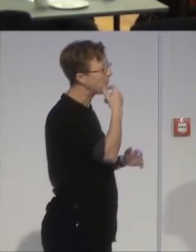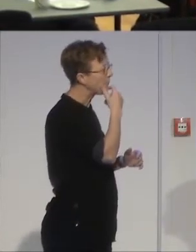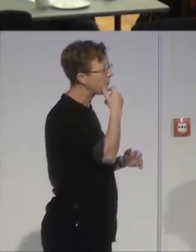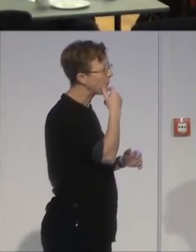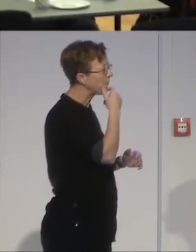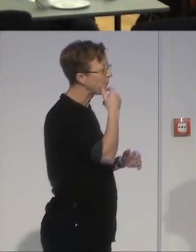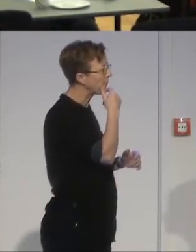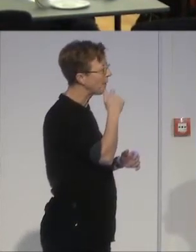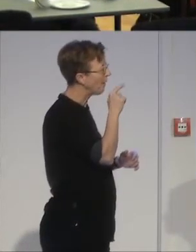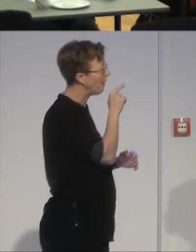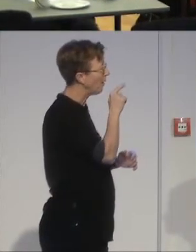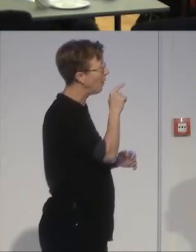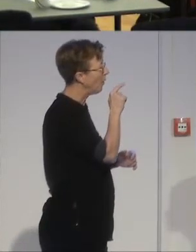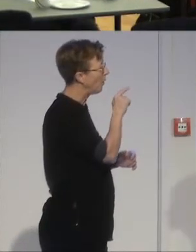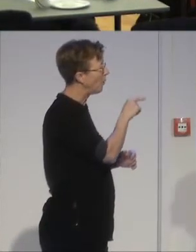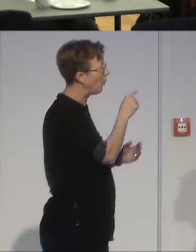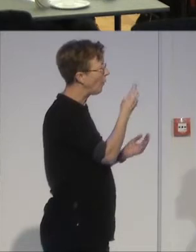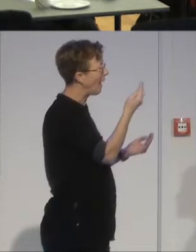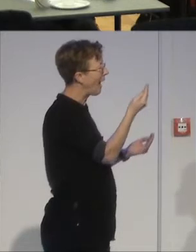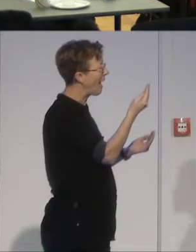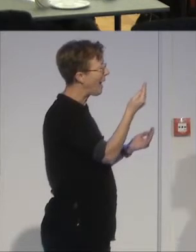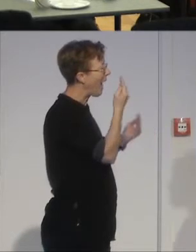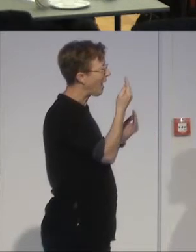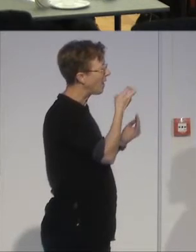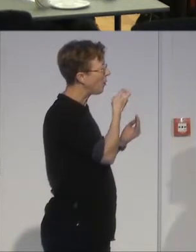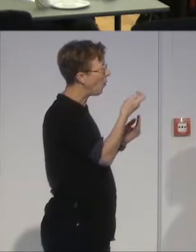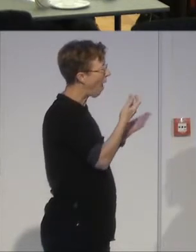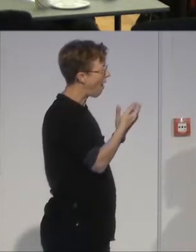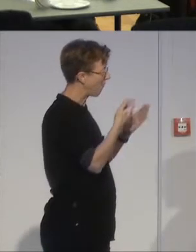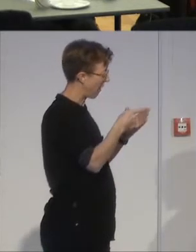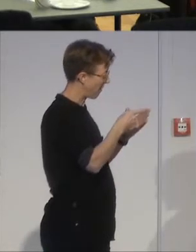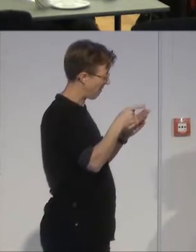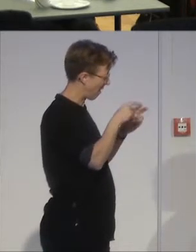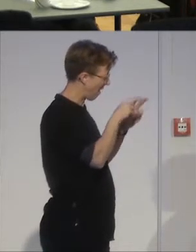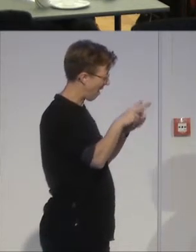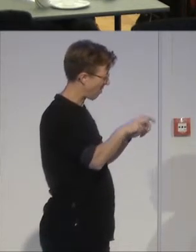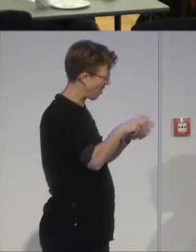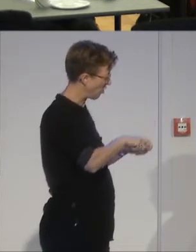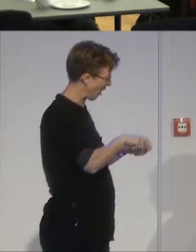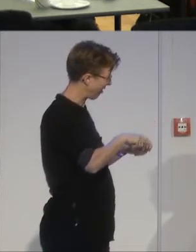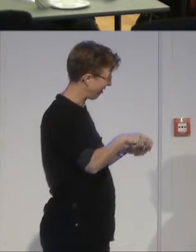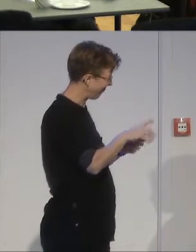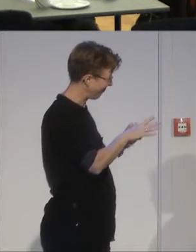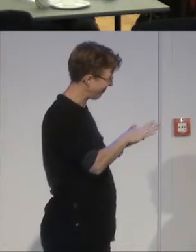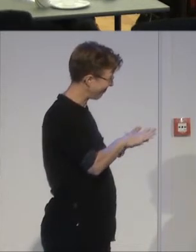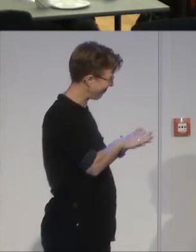you learned something from this analysis, I presume.